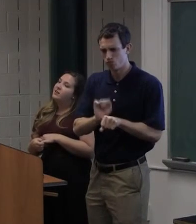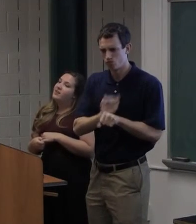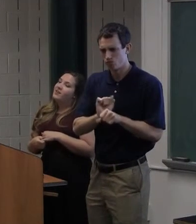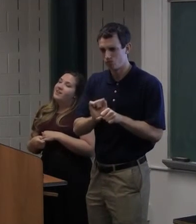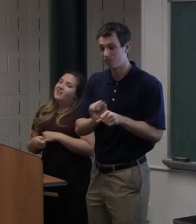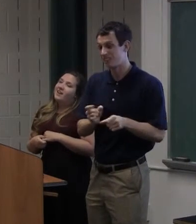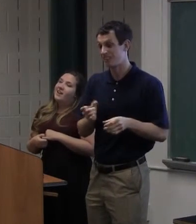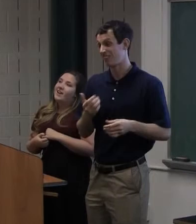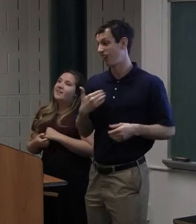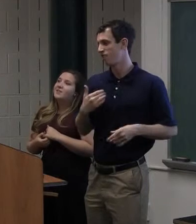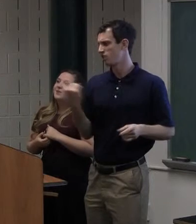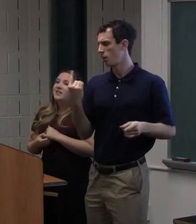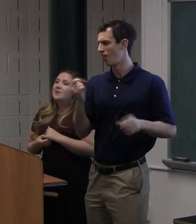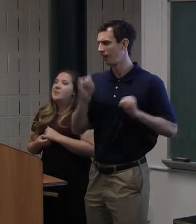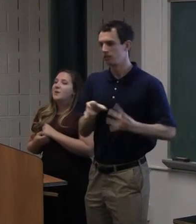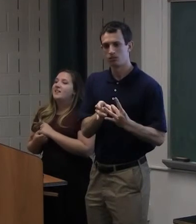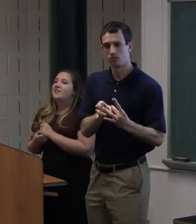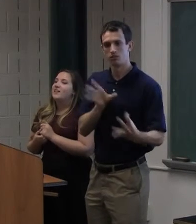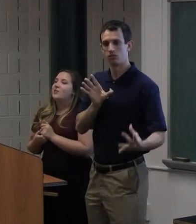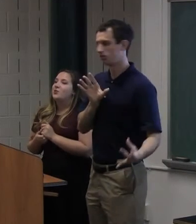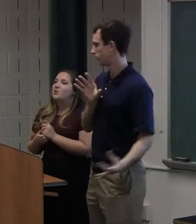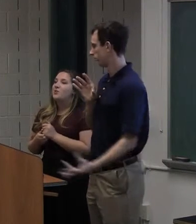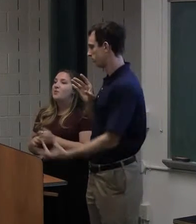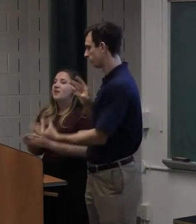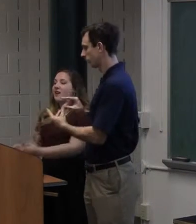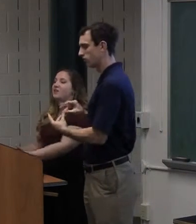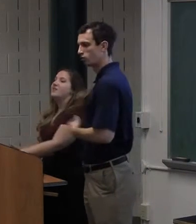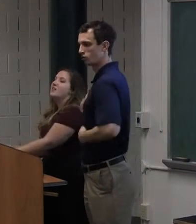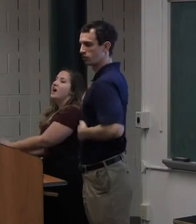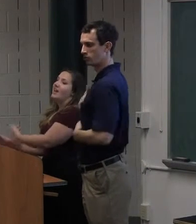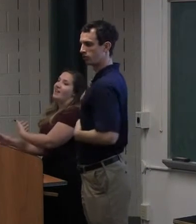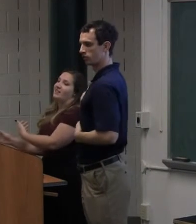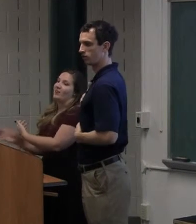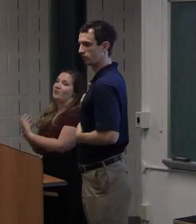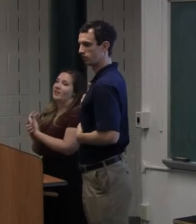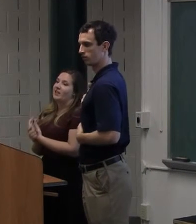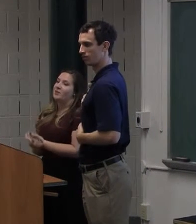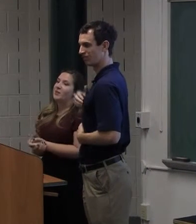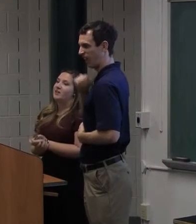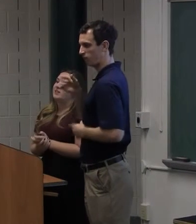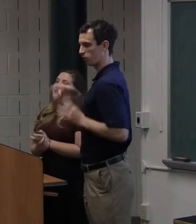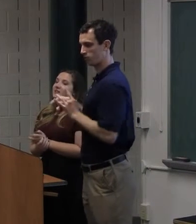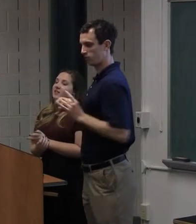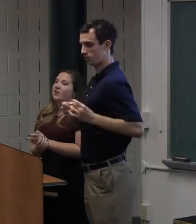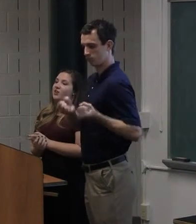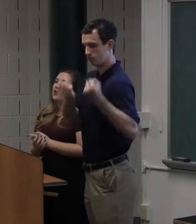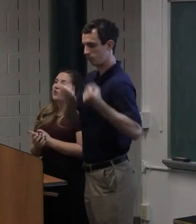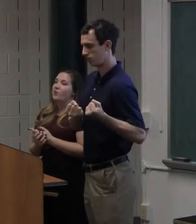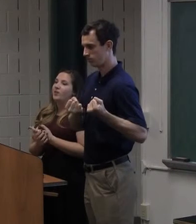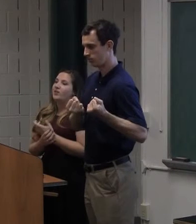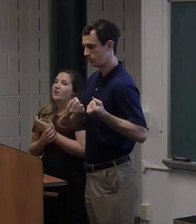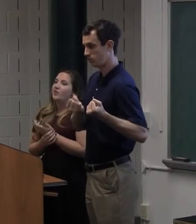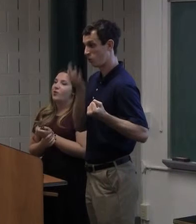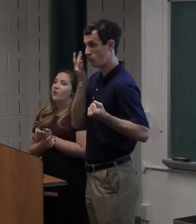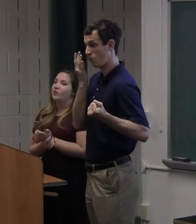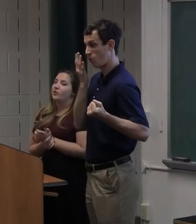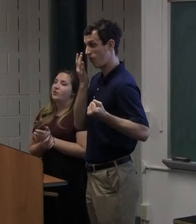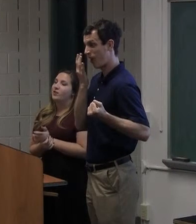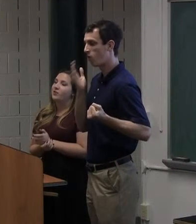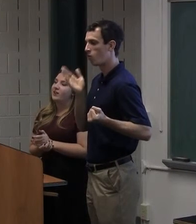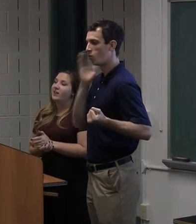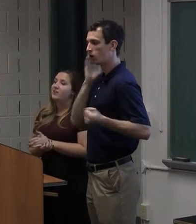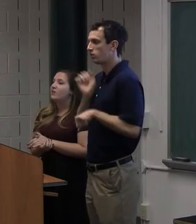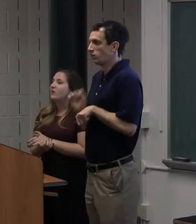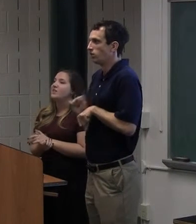seniors. And it's really important that you do something else not ASL related, because you're going to overwork yourself and